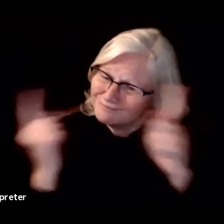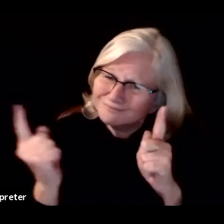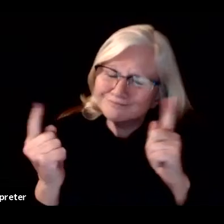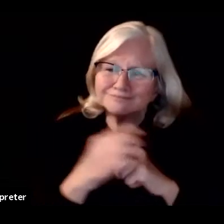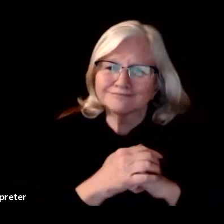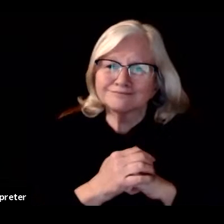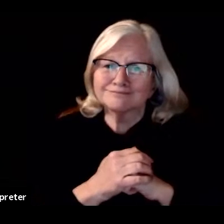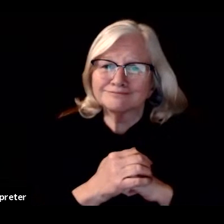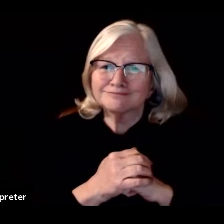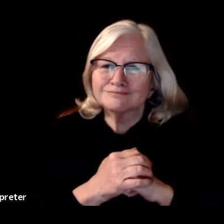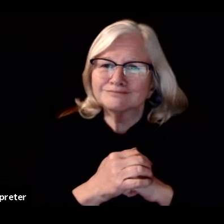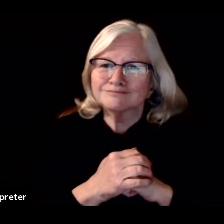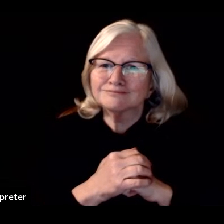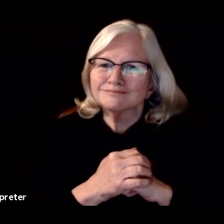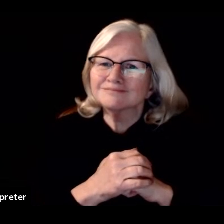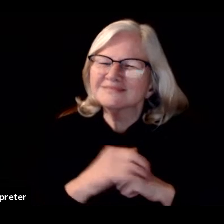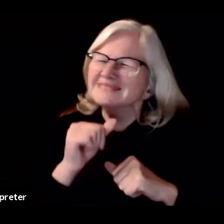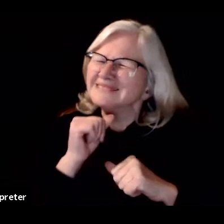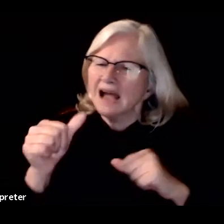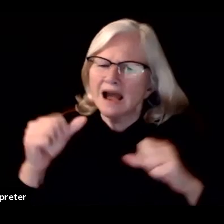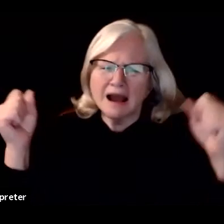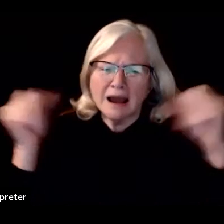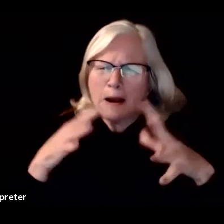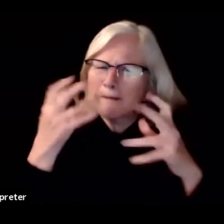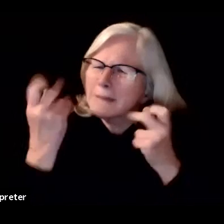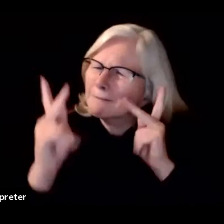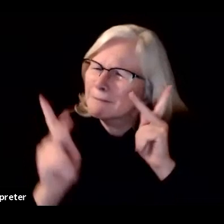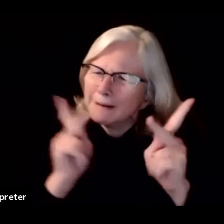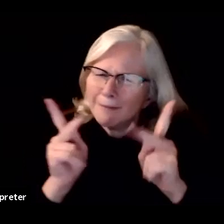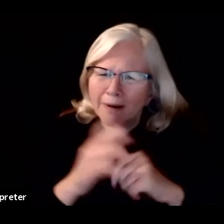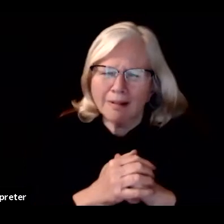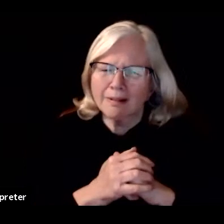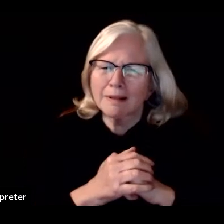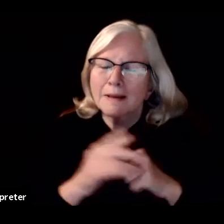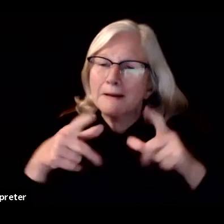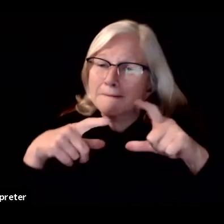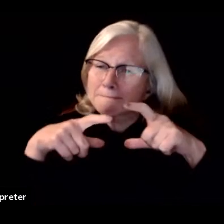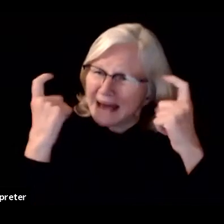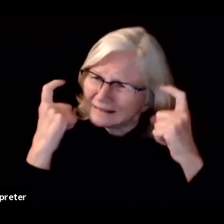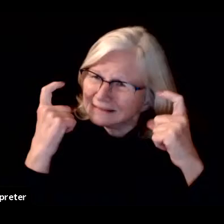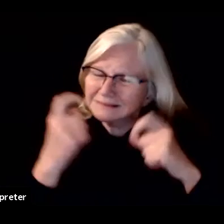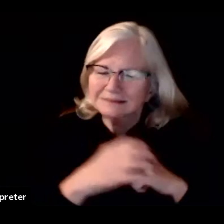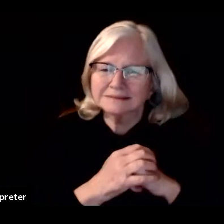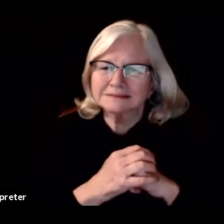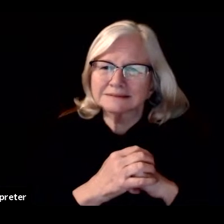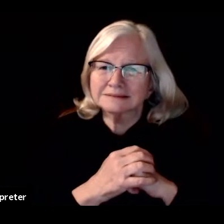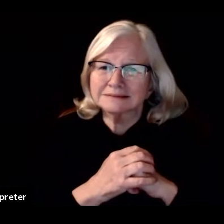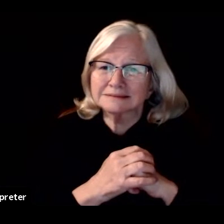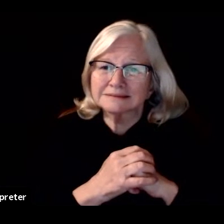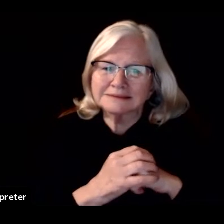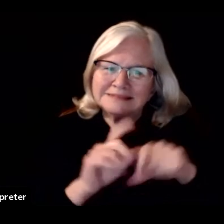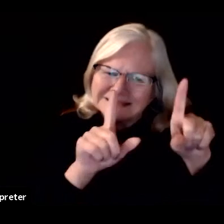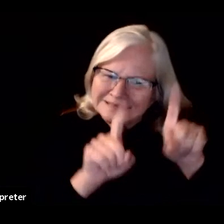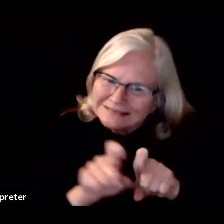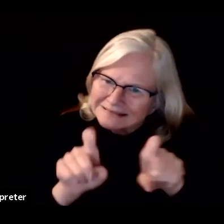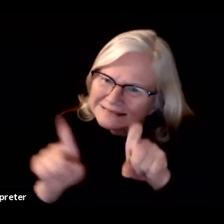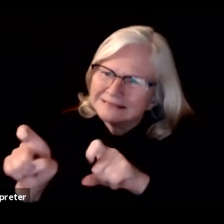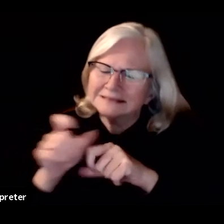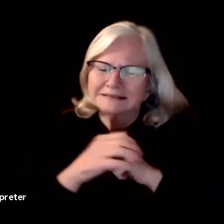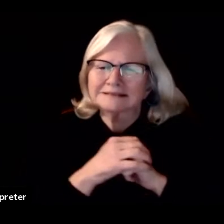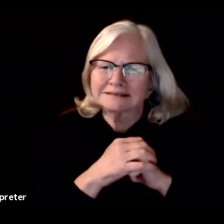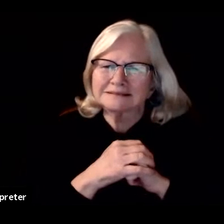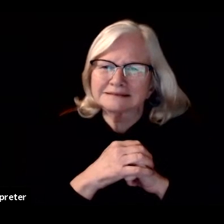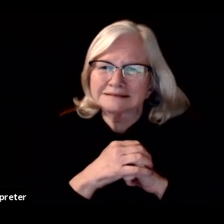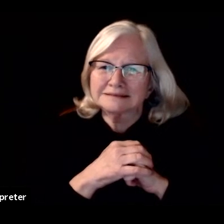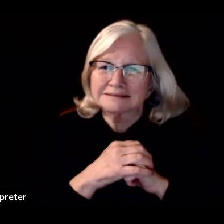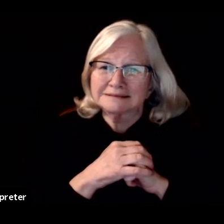out testing, and staying home if you're sick, and frequently washing your hands. And we've said, I